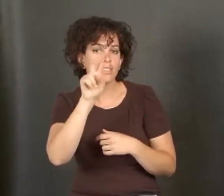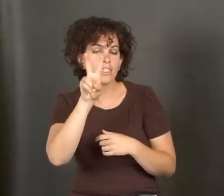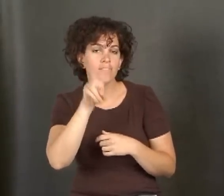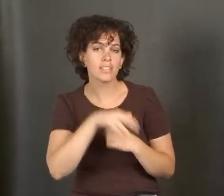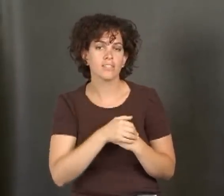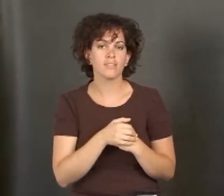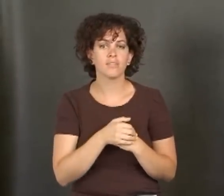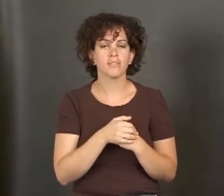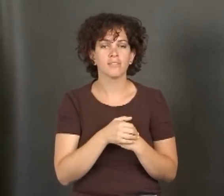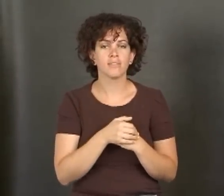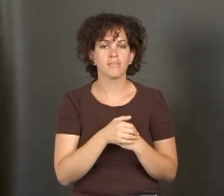watching television.